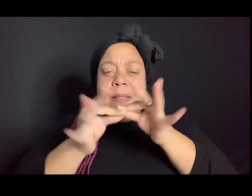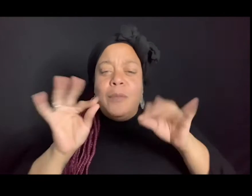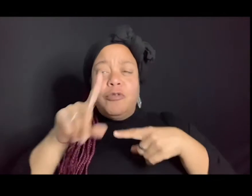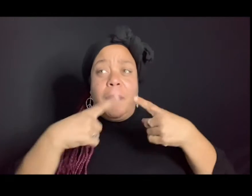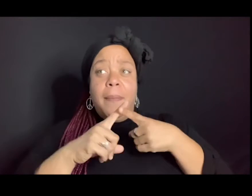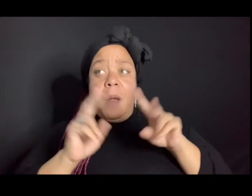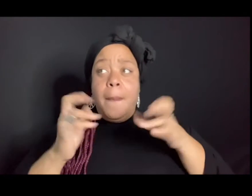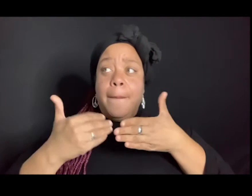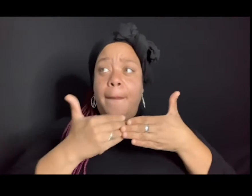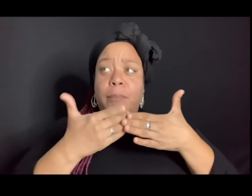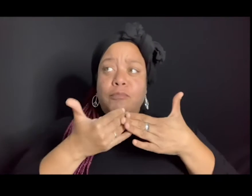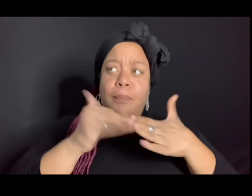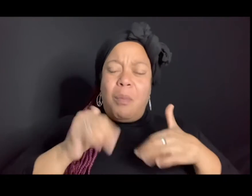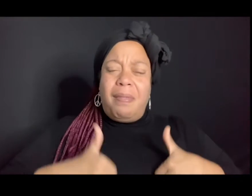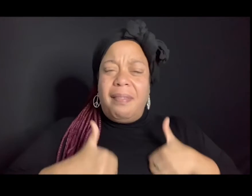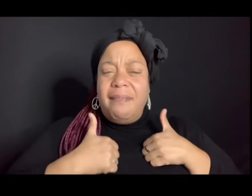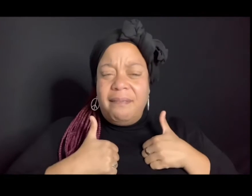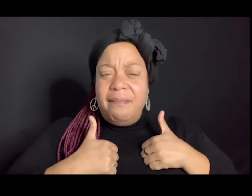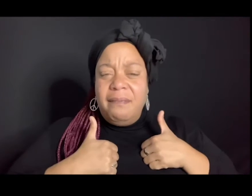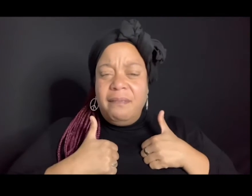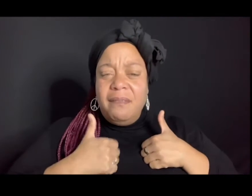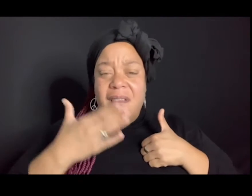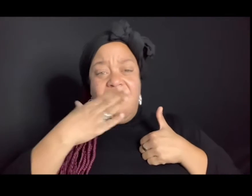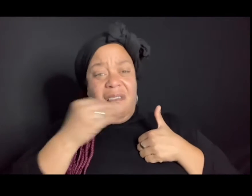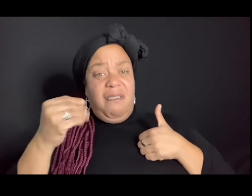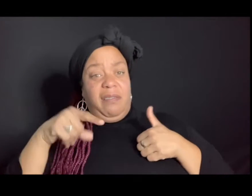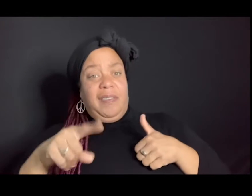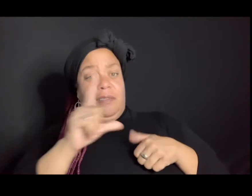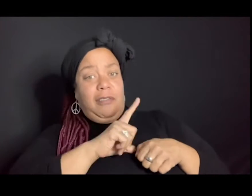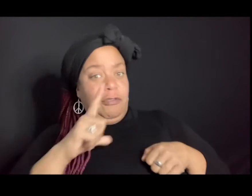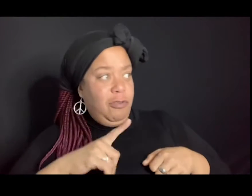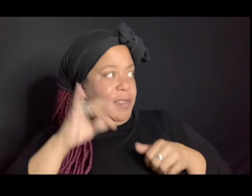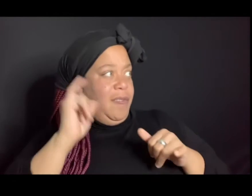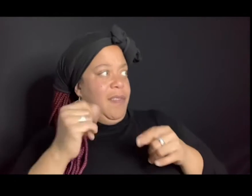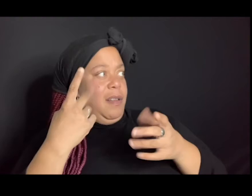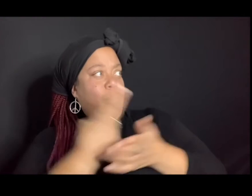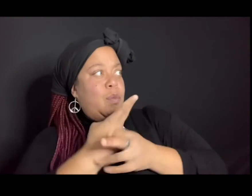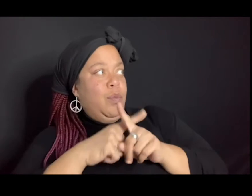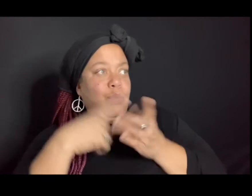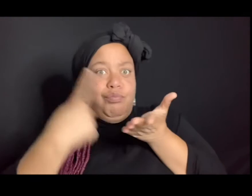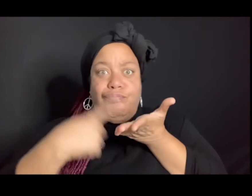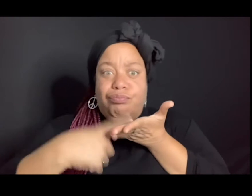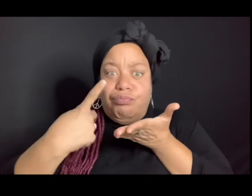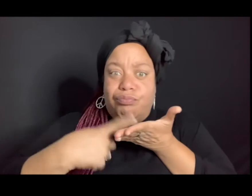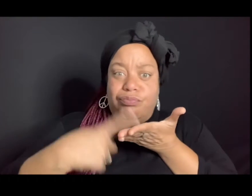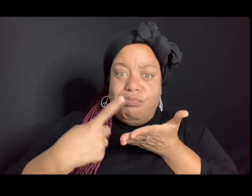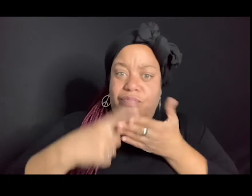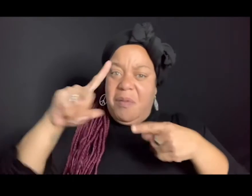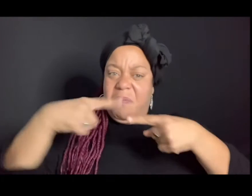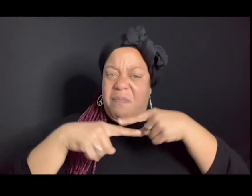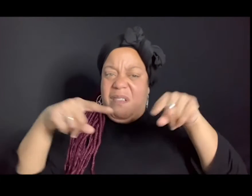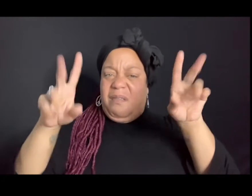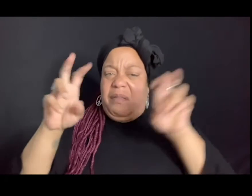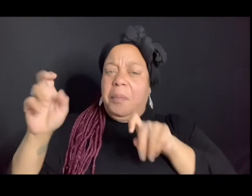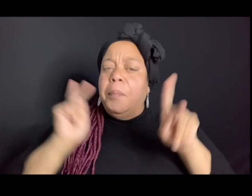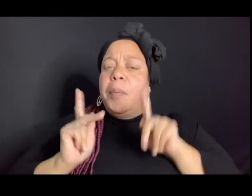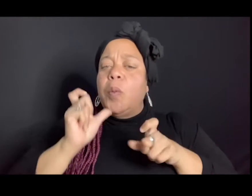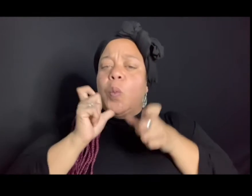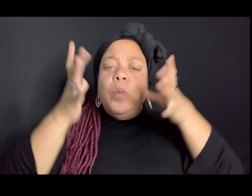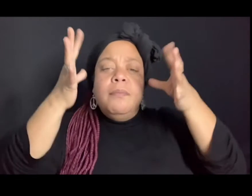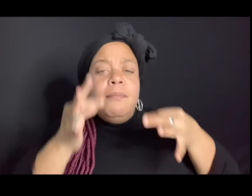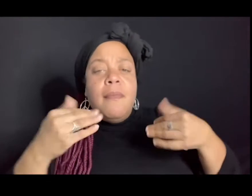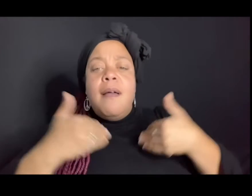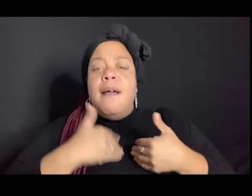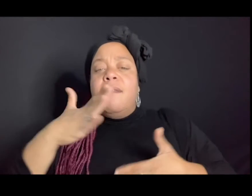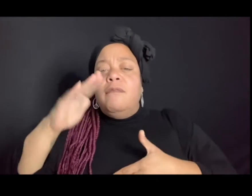language about babies born alive. And this is legislation that is being used to talk about people who have decided